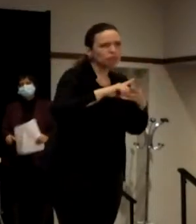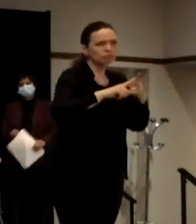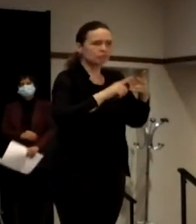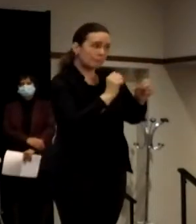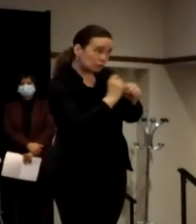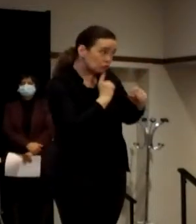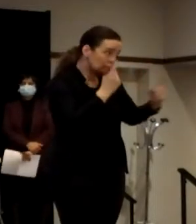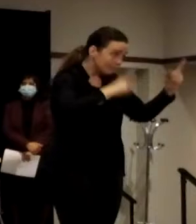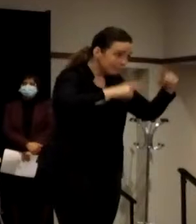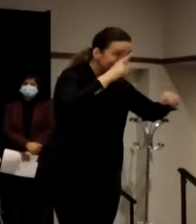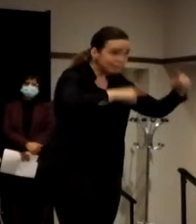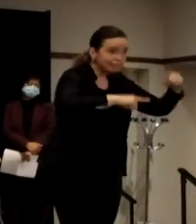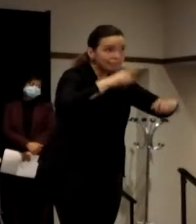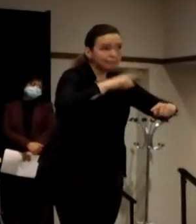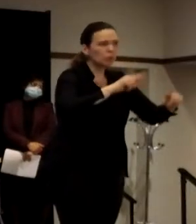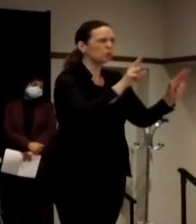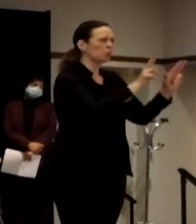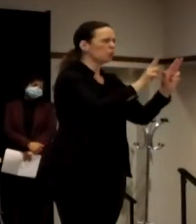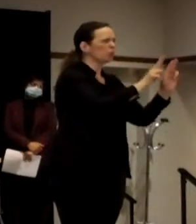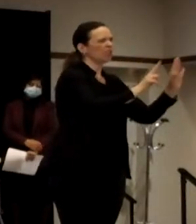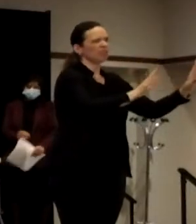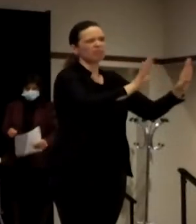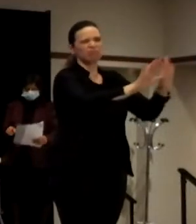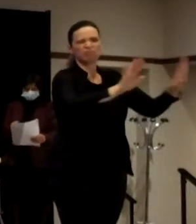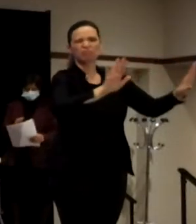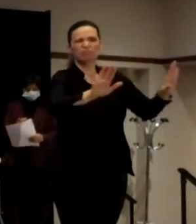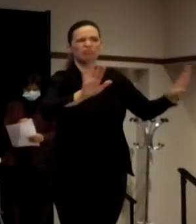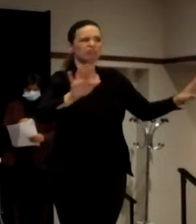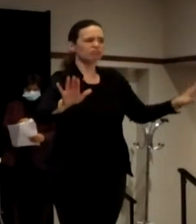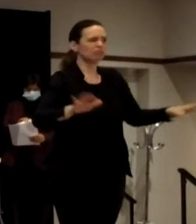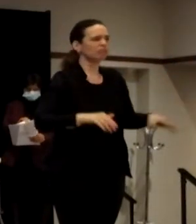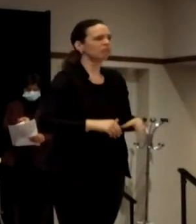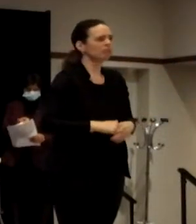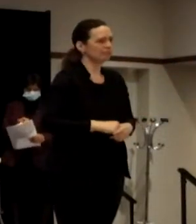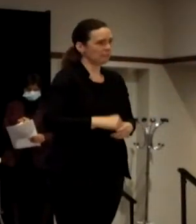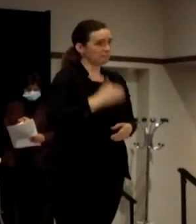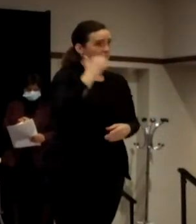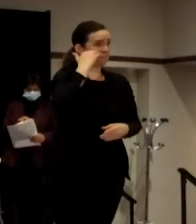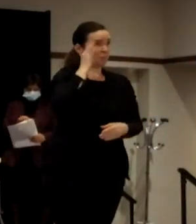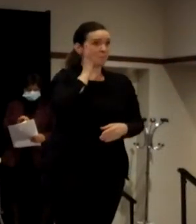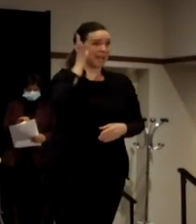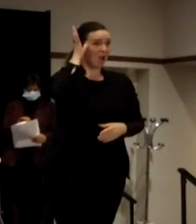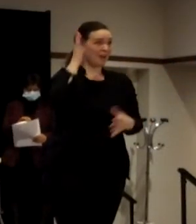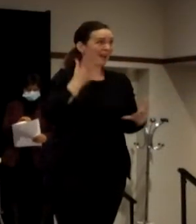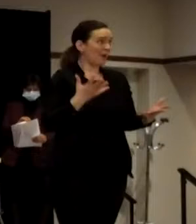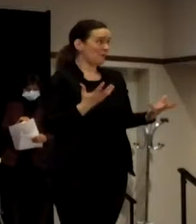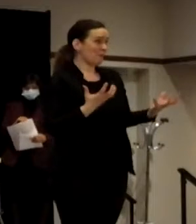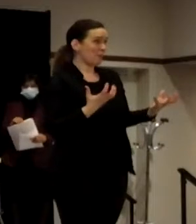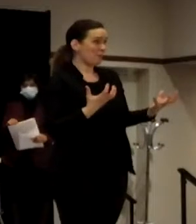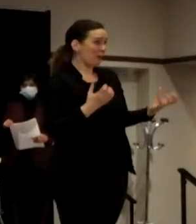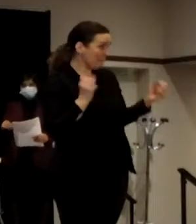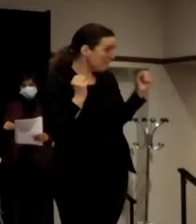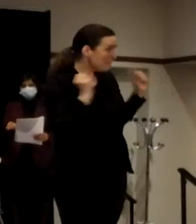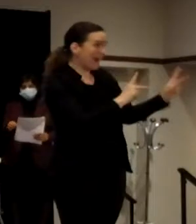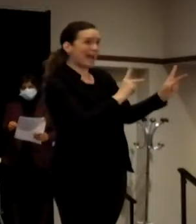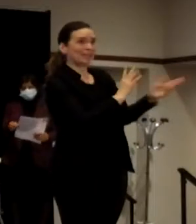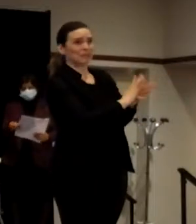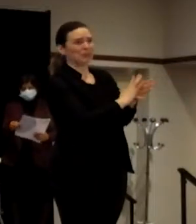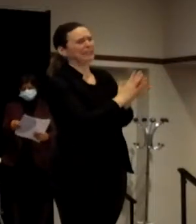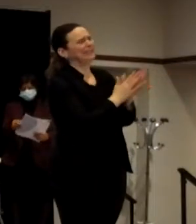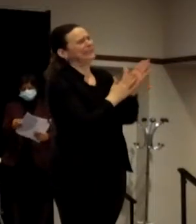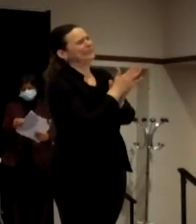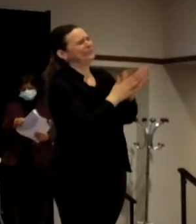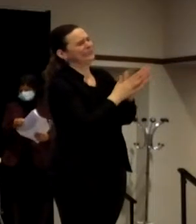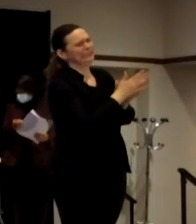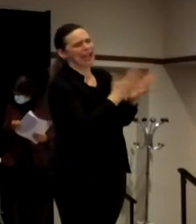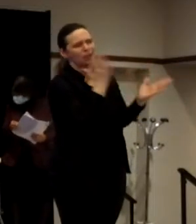know parents who may be excited about this news probably want this to happen tomorrow. It